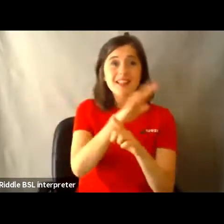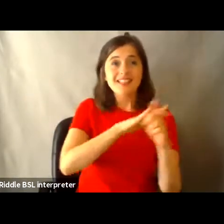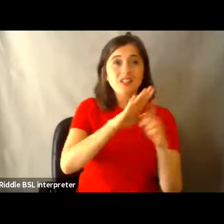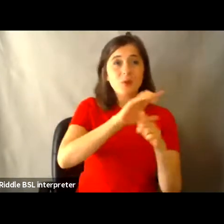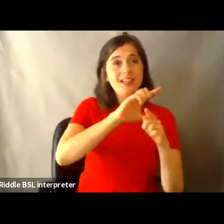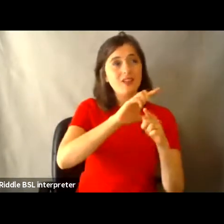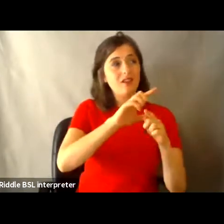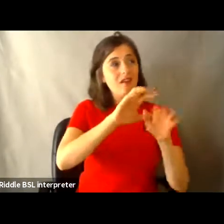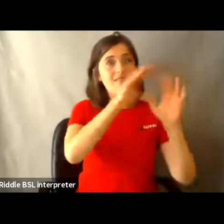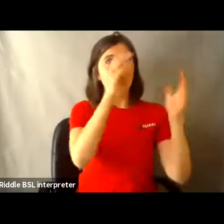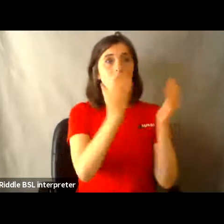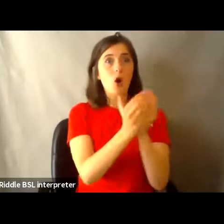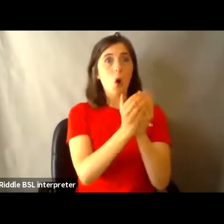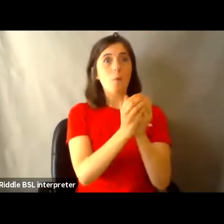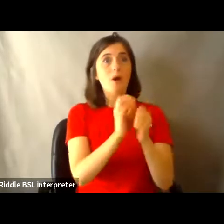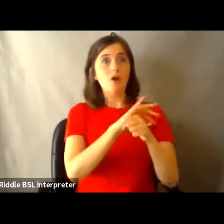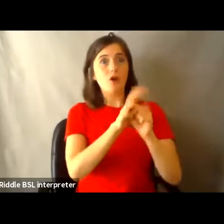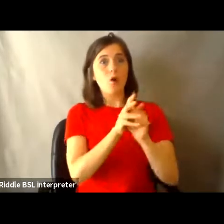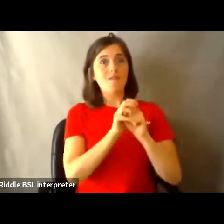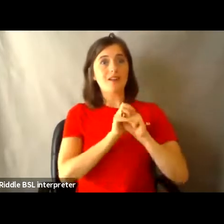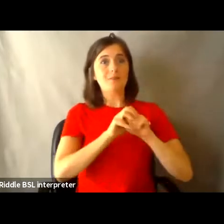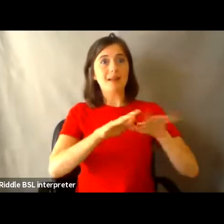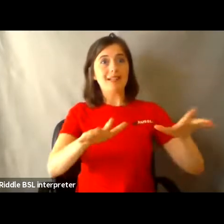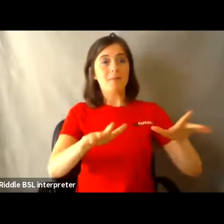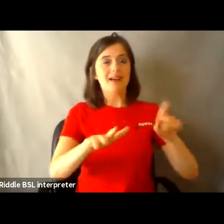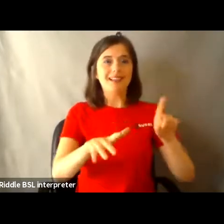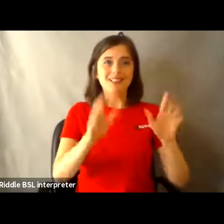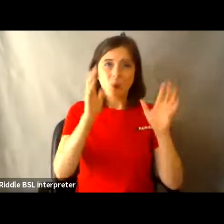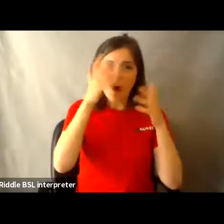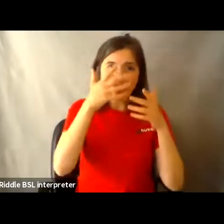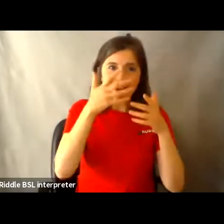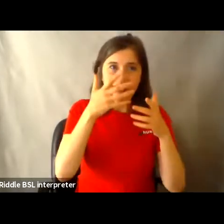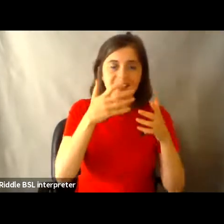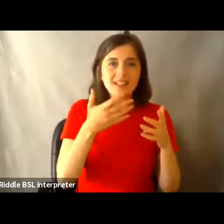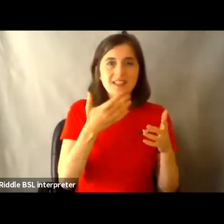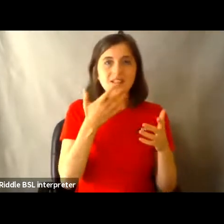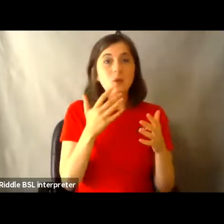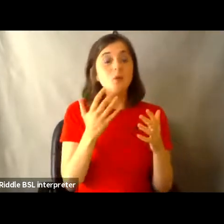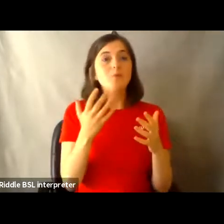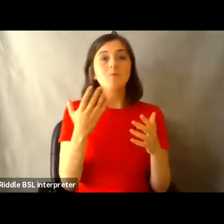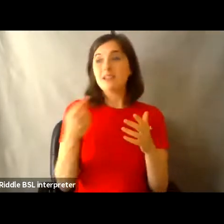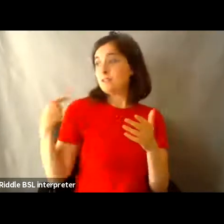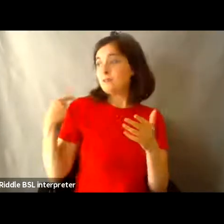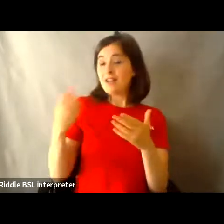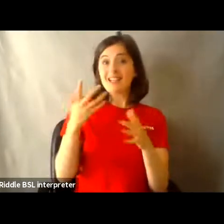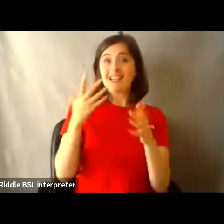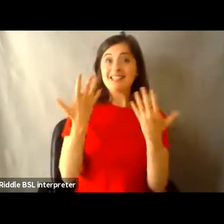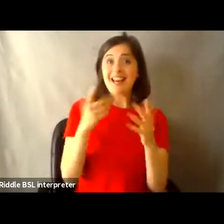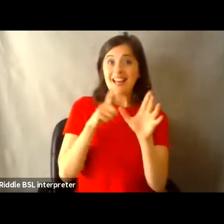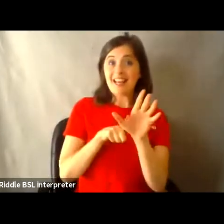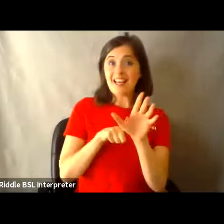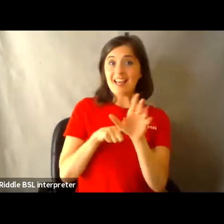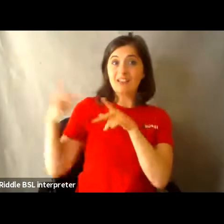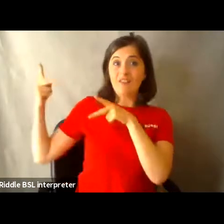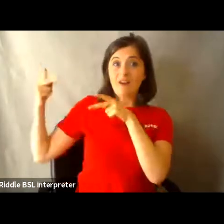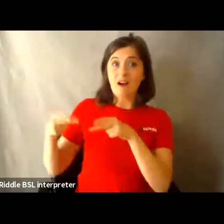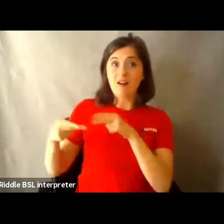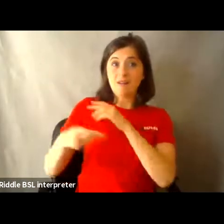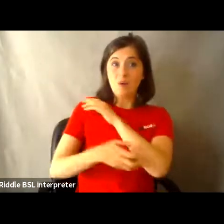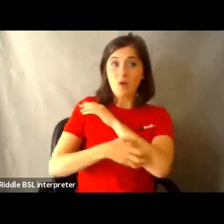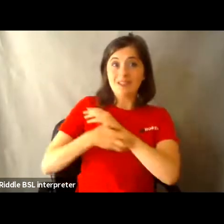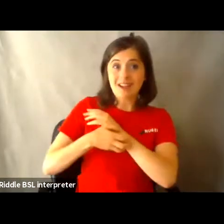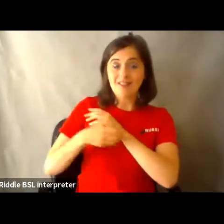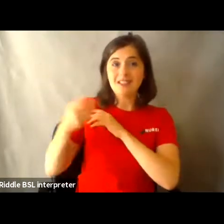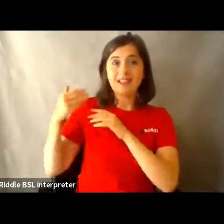pandemic is particularly worrying. We had 10 years of welfare reform and austerity, and we thought things were bad. And